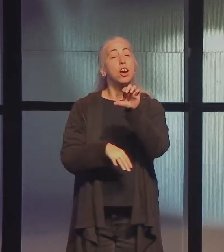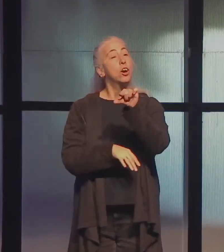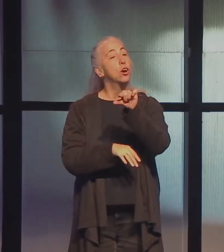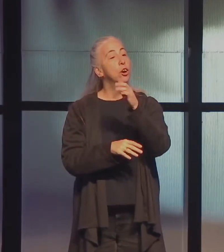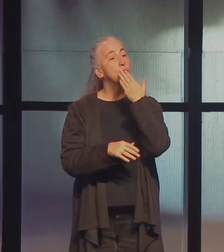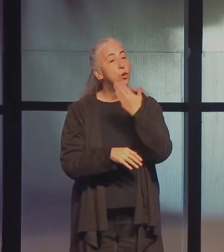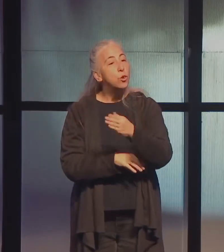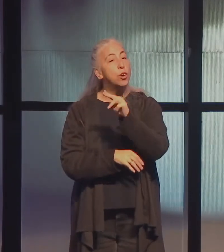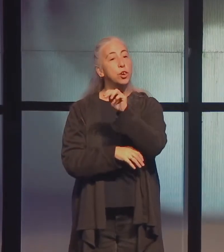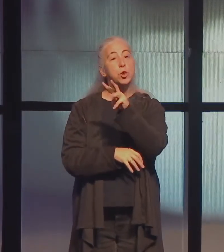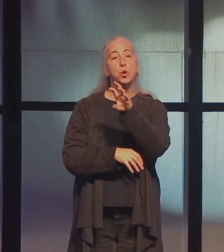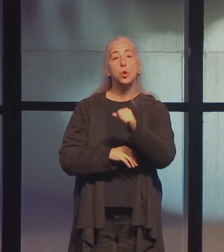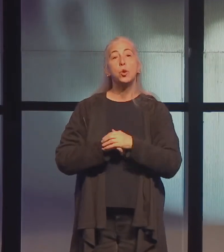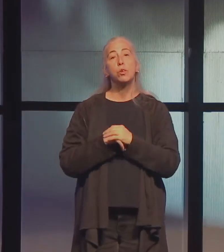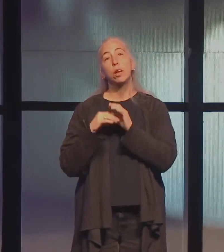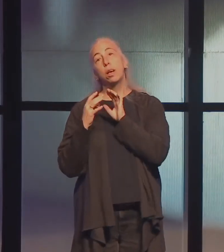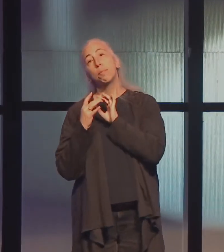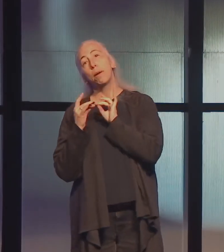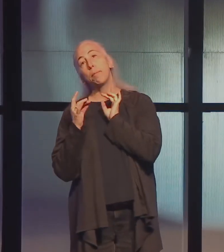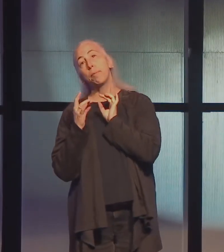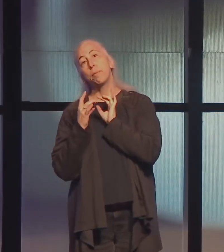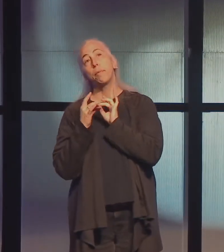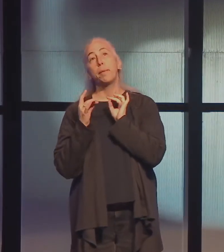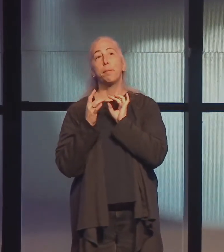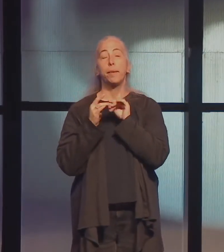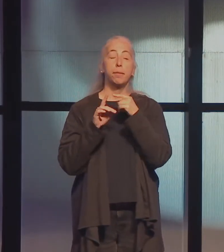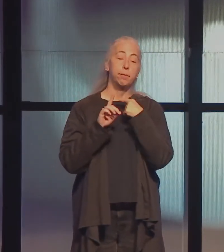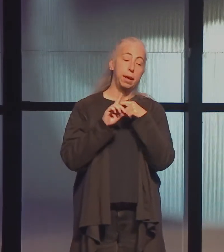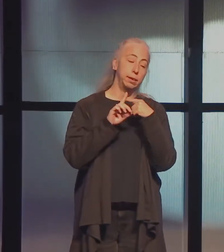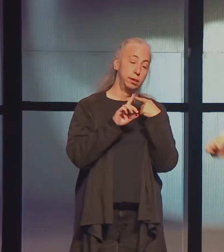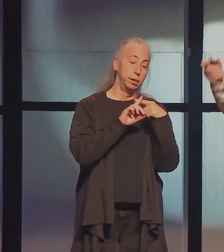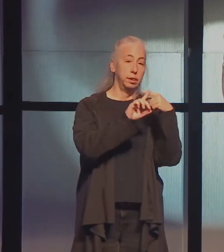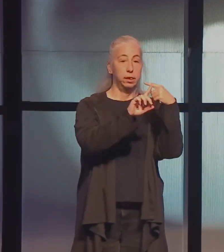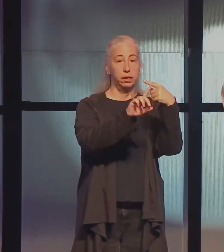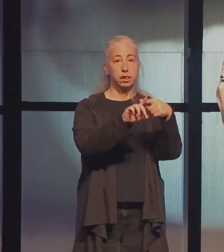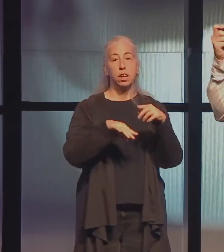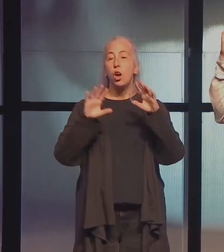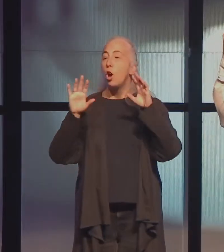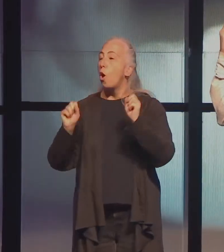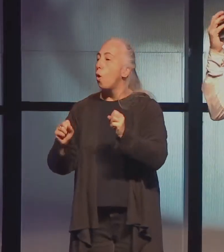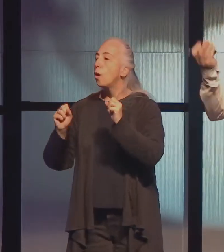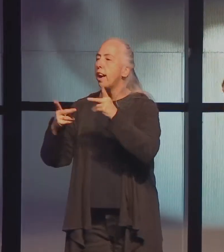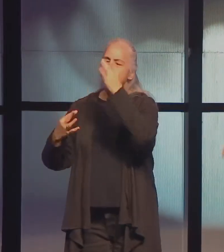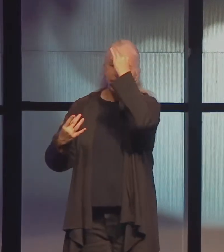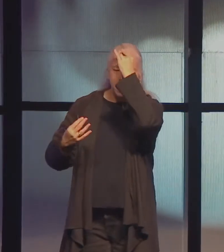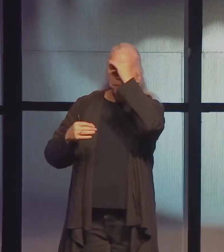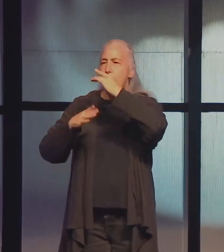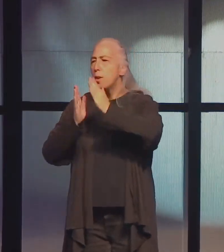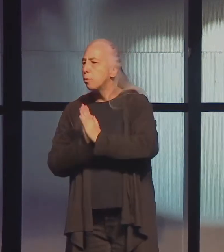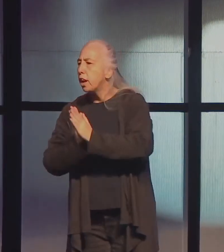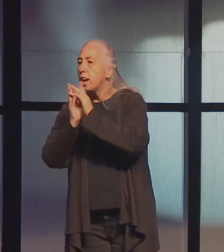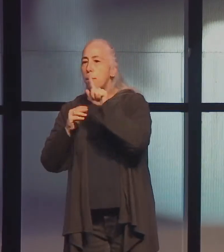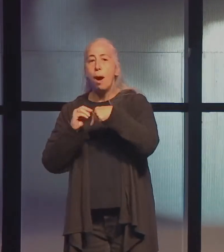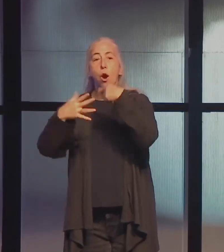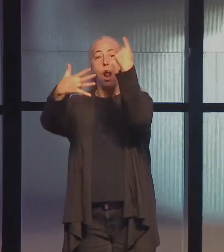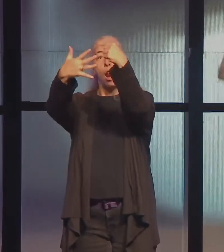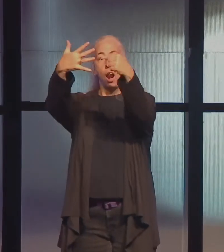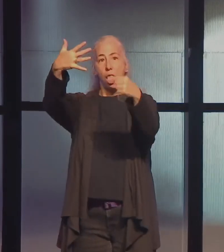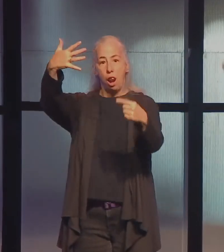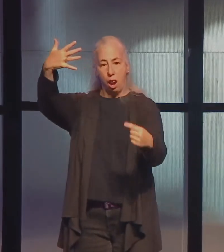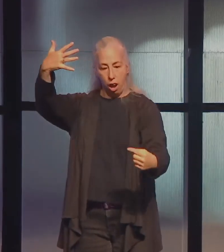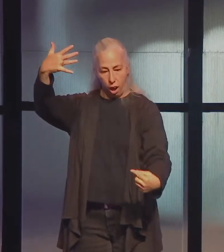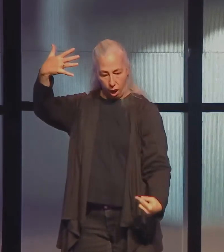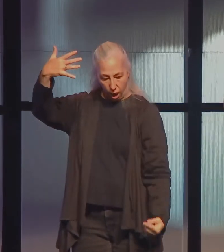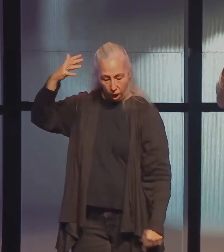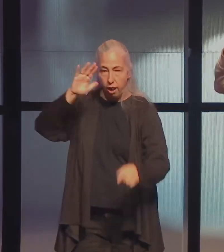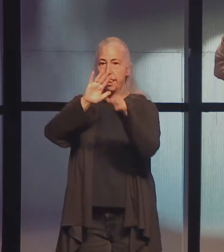some good news. It's like chirp, chirp, chirp, chirp, chirp, right? Hey, what can we be thinking about? What can we be praying about?